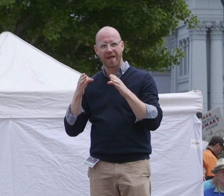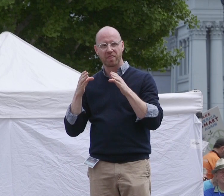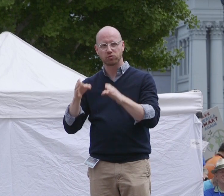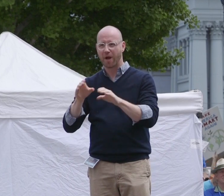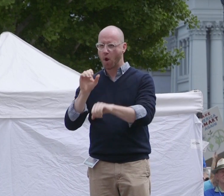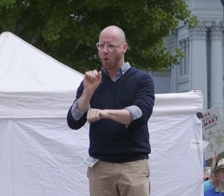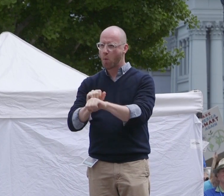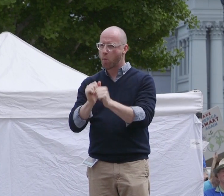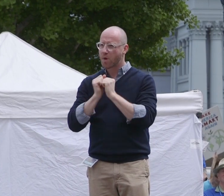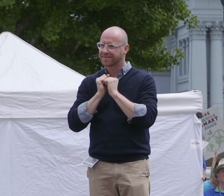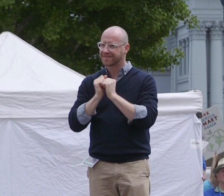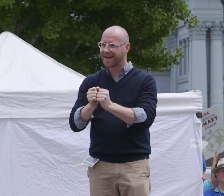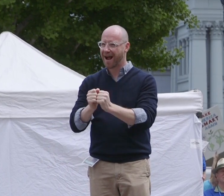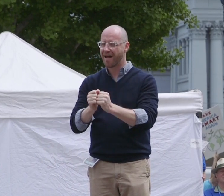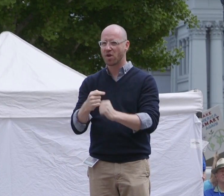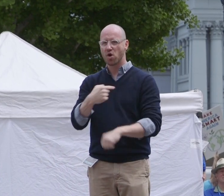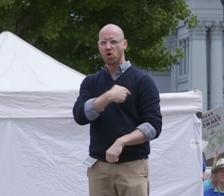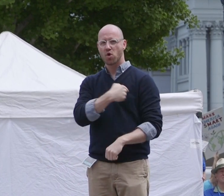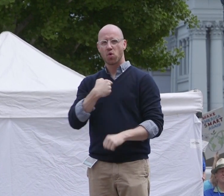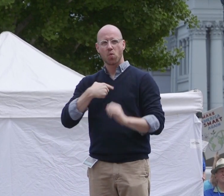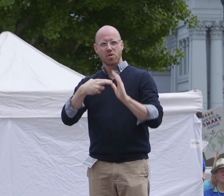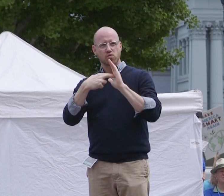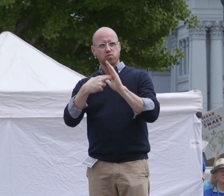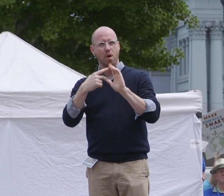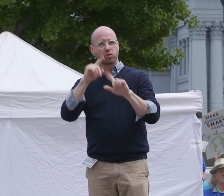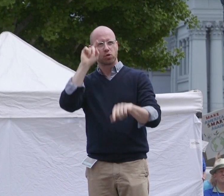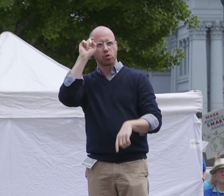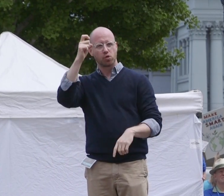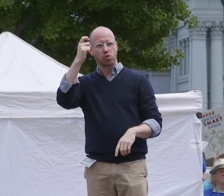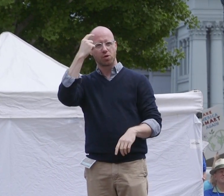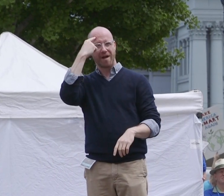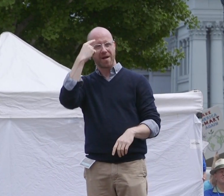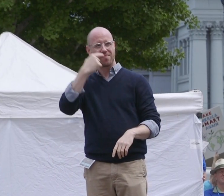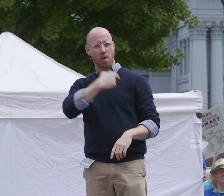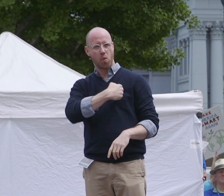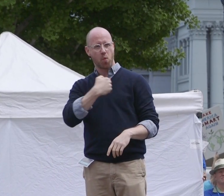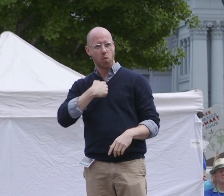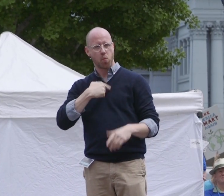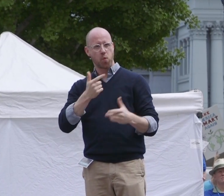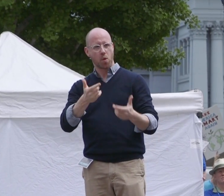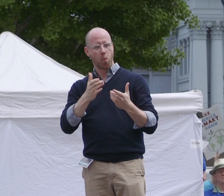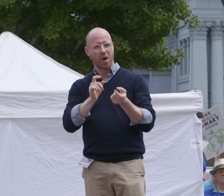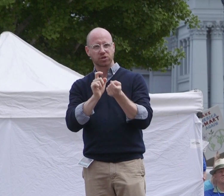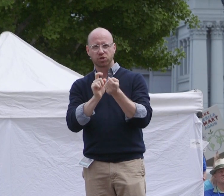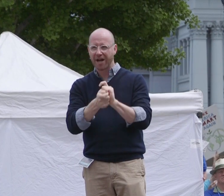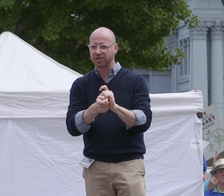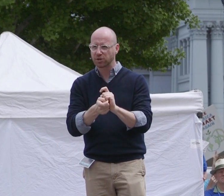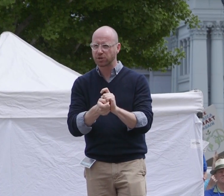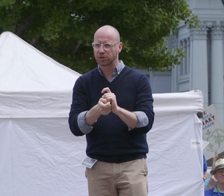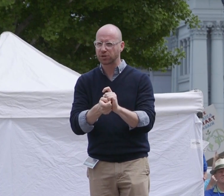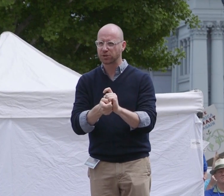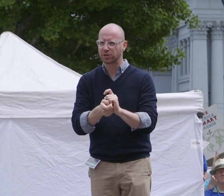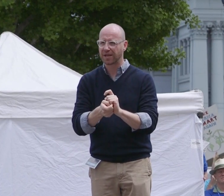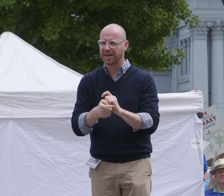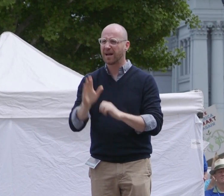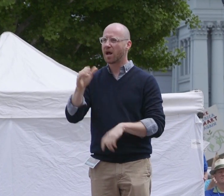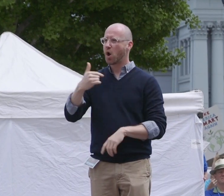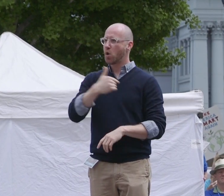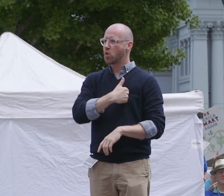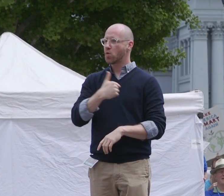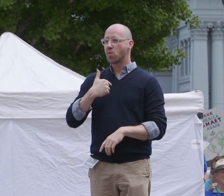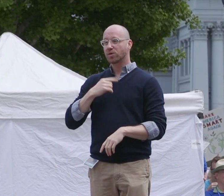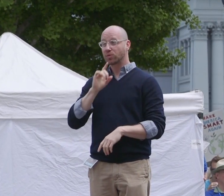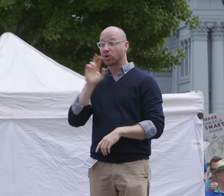are a constituency. We are agents of change. More accurately, we are